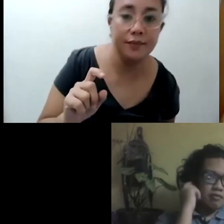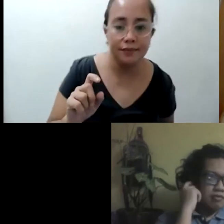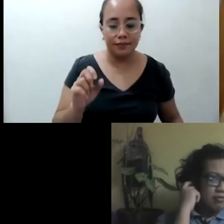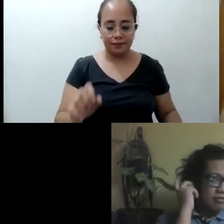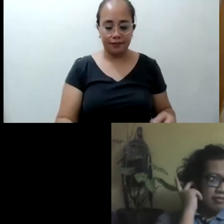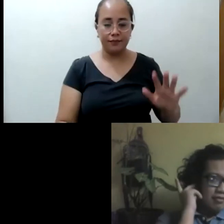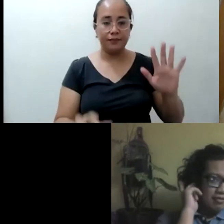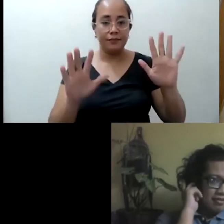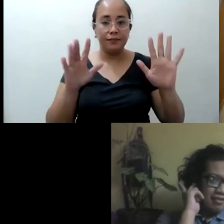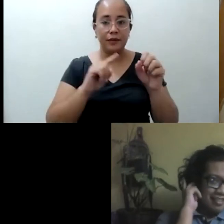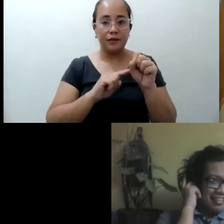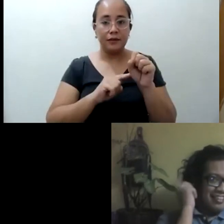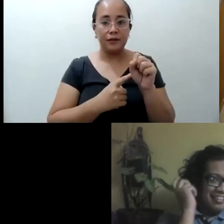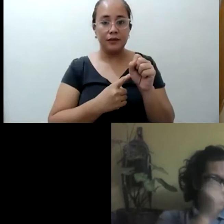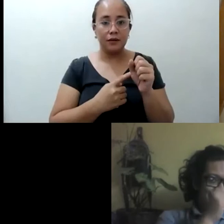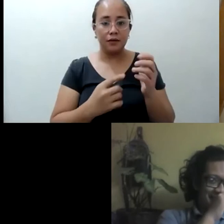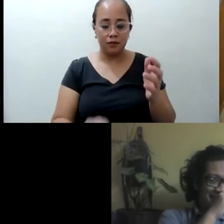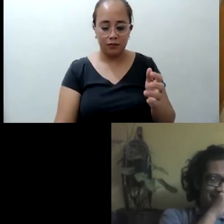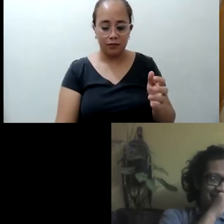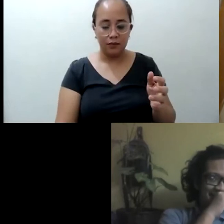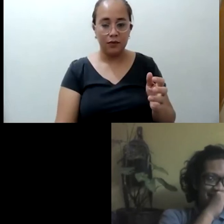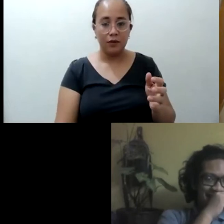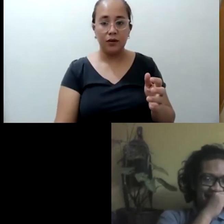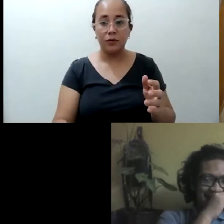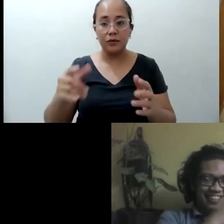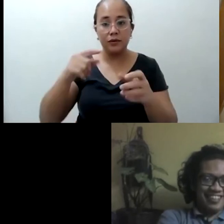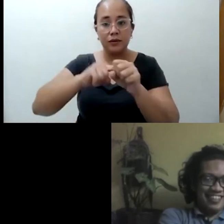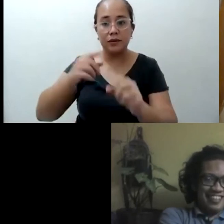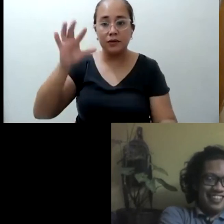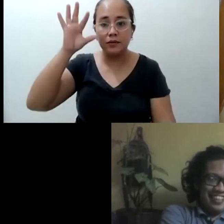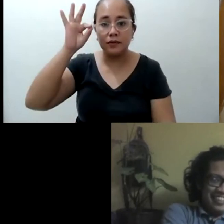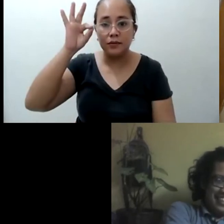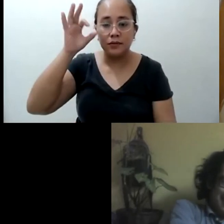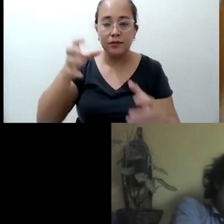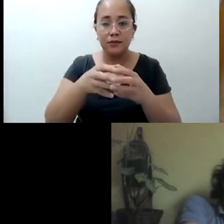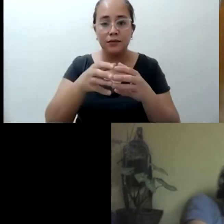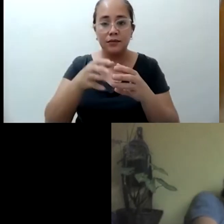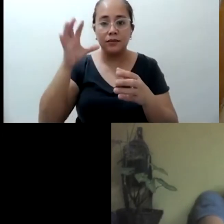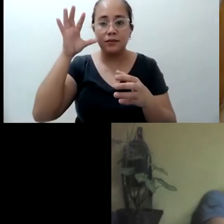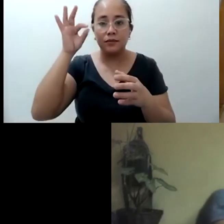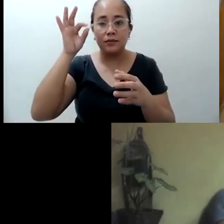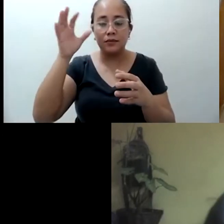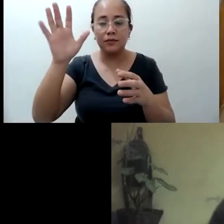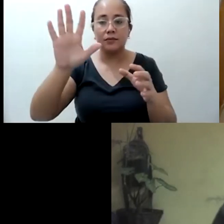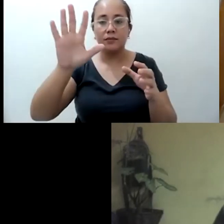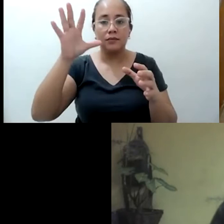Let's start. Maybe we start with Jasmine's group. Jasmine, can you put up